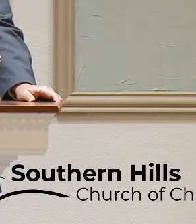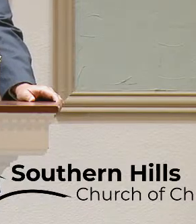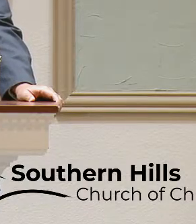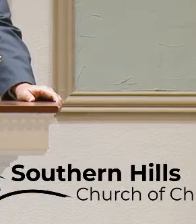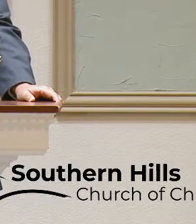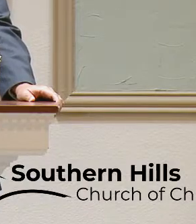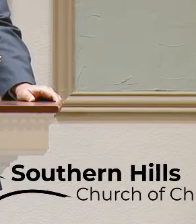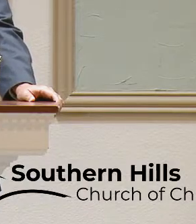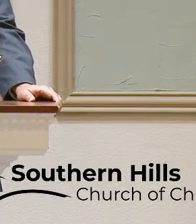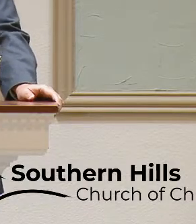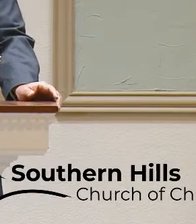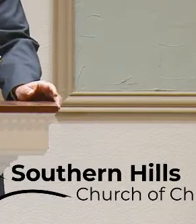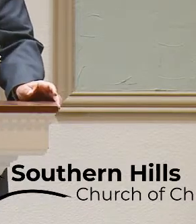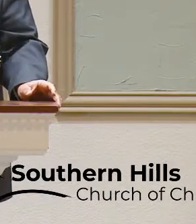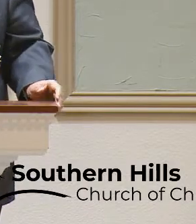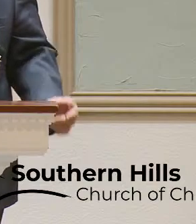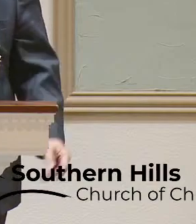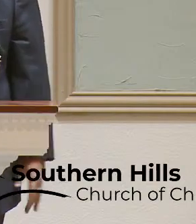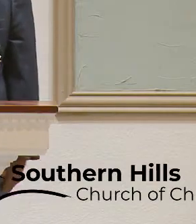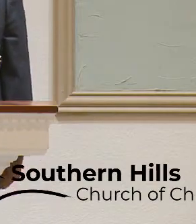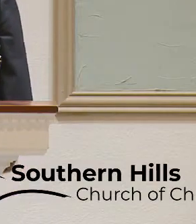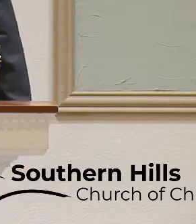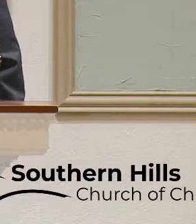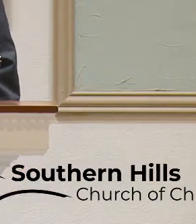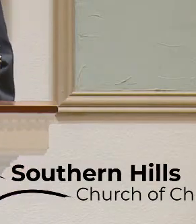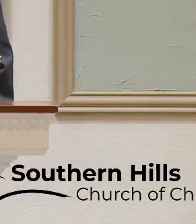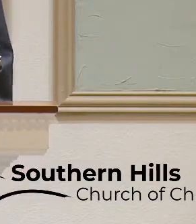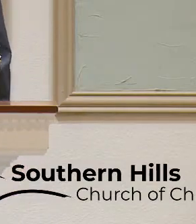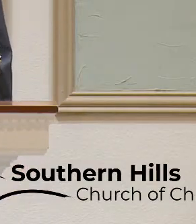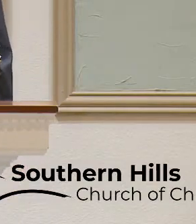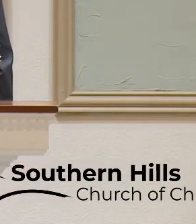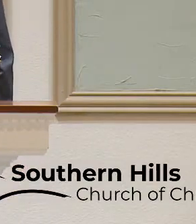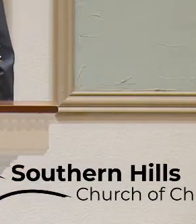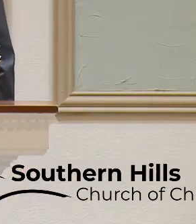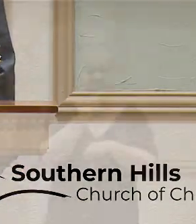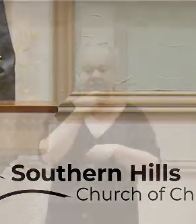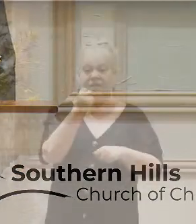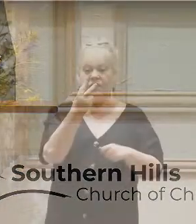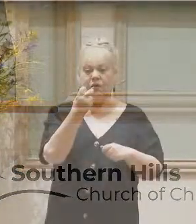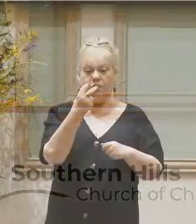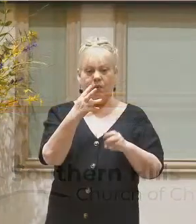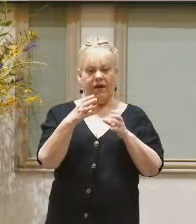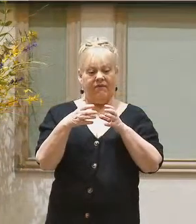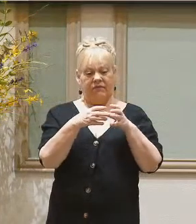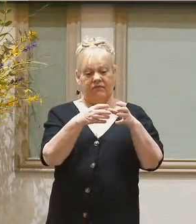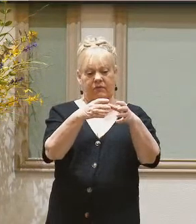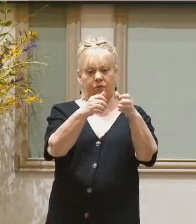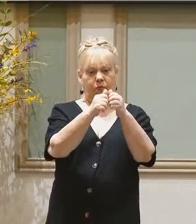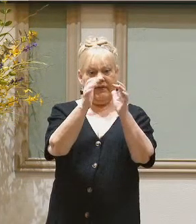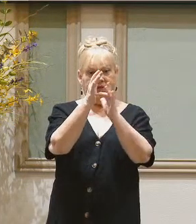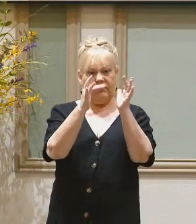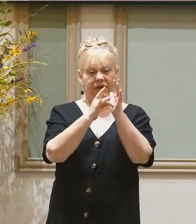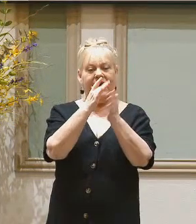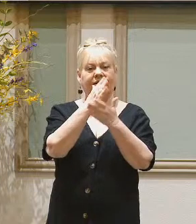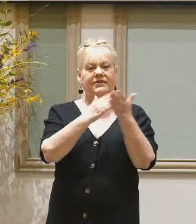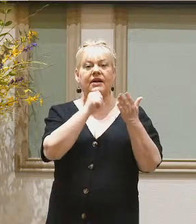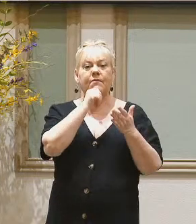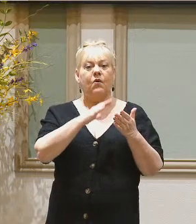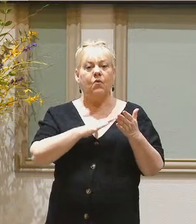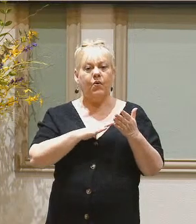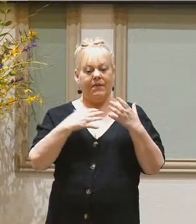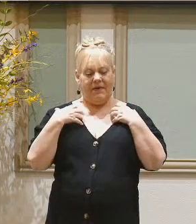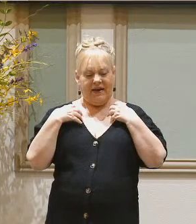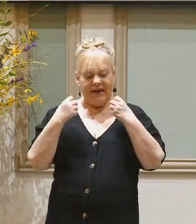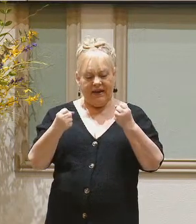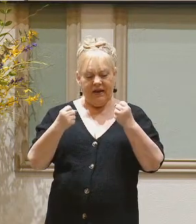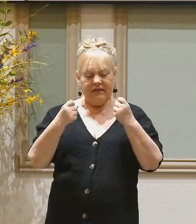He put rich people into the ministry of Jesus. Luke chapter 8 says that the 12 were with him, and also some women who had been healed